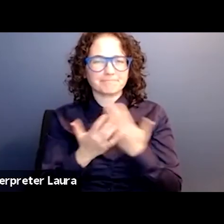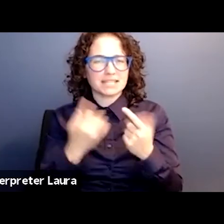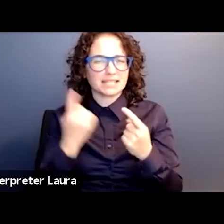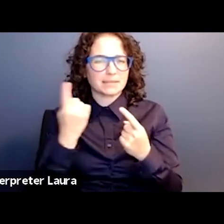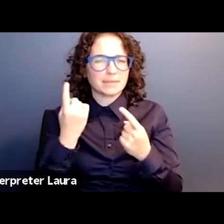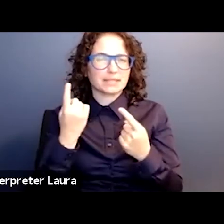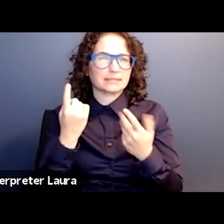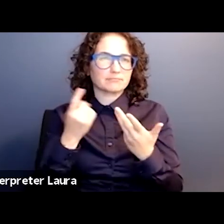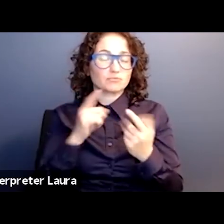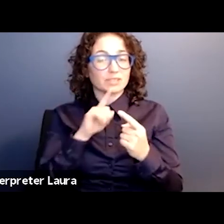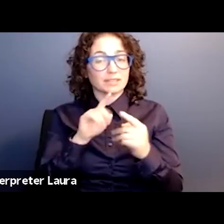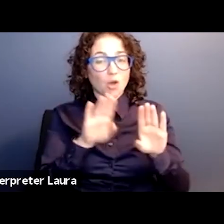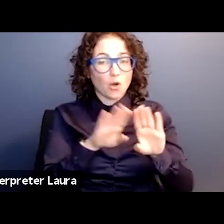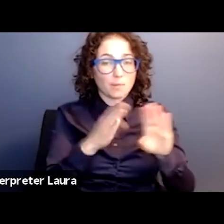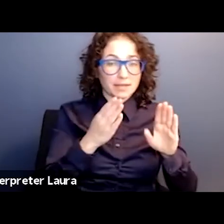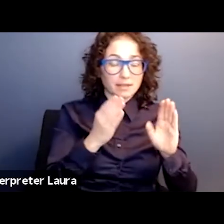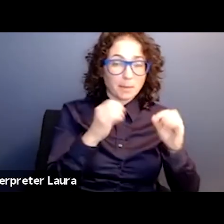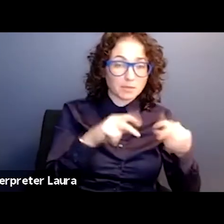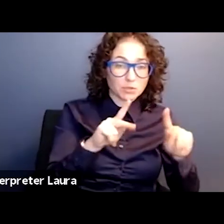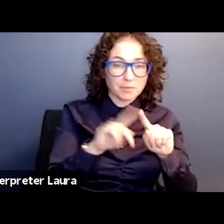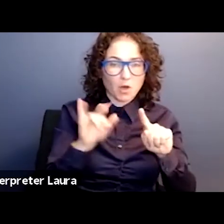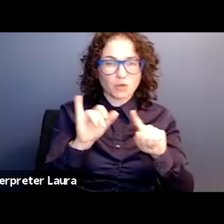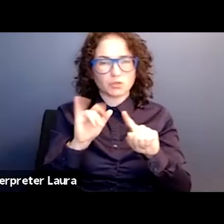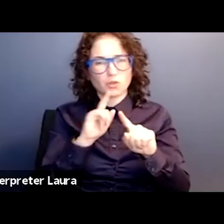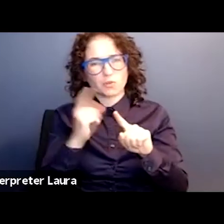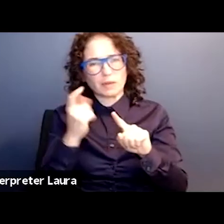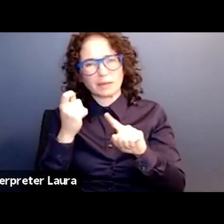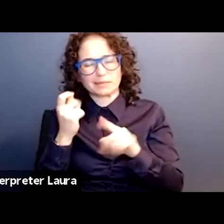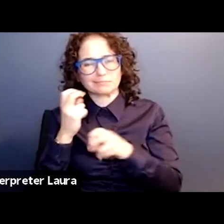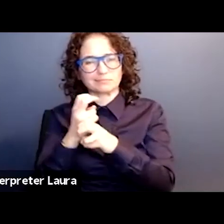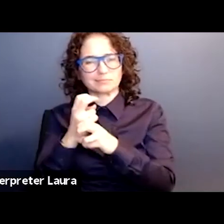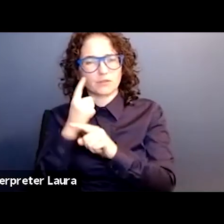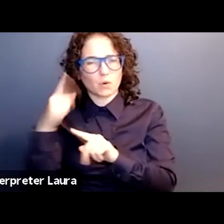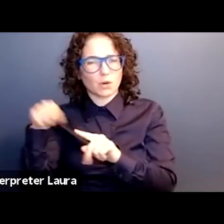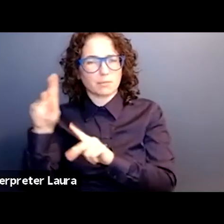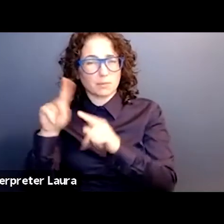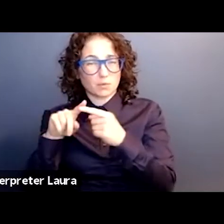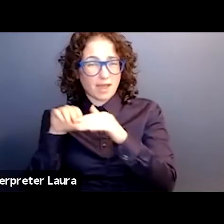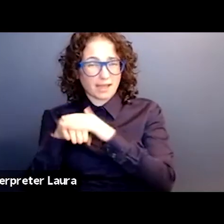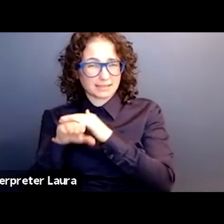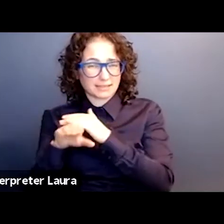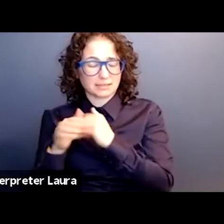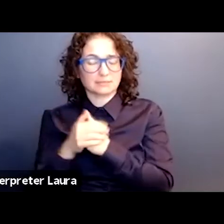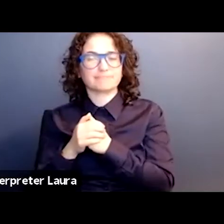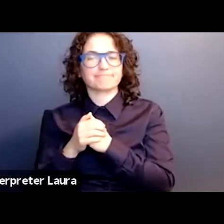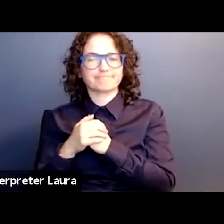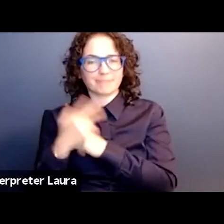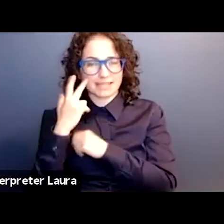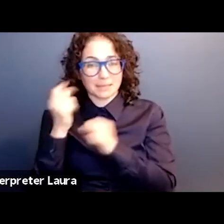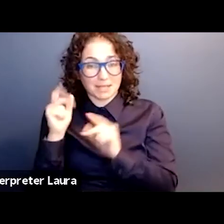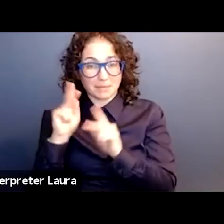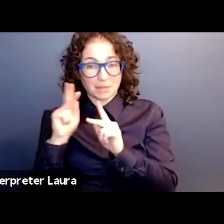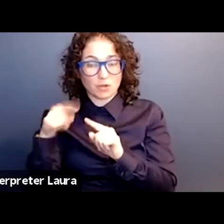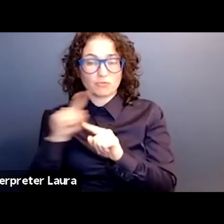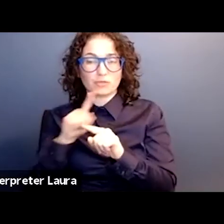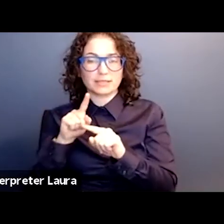been opening doors, but also difficult for people to access. And I see a lot of people have been